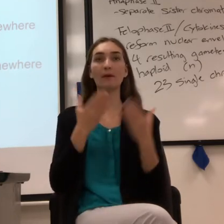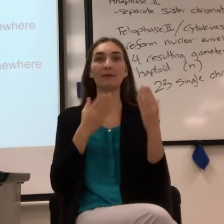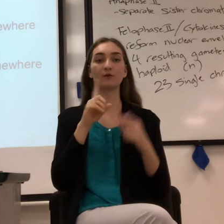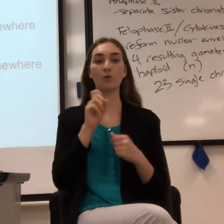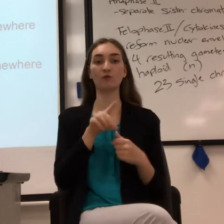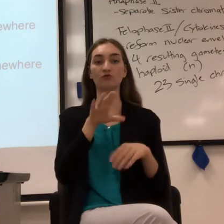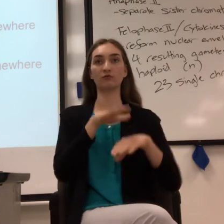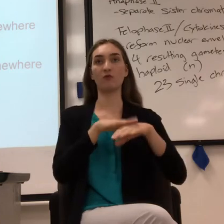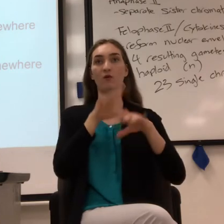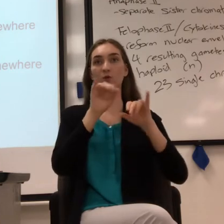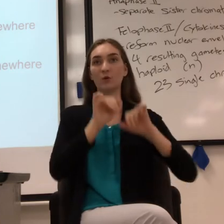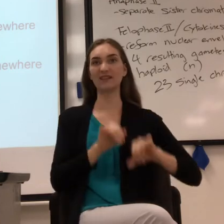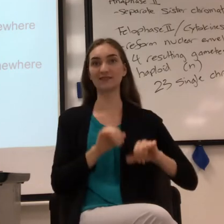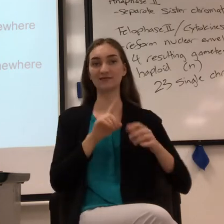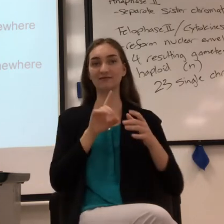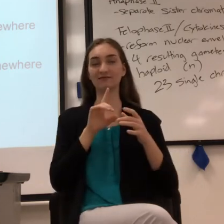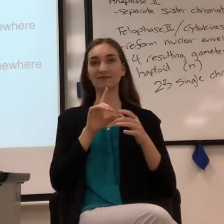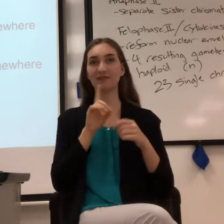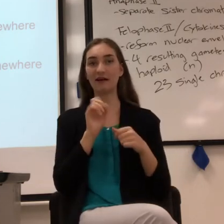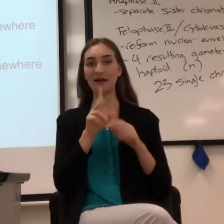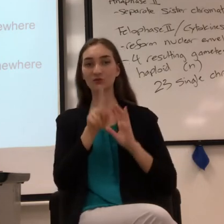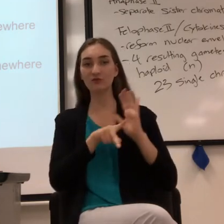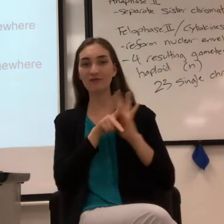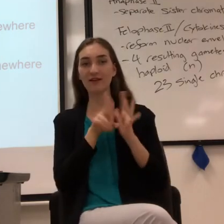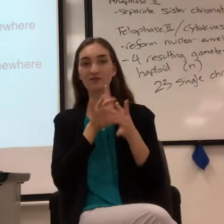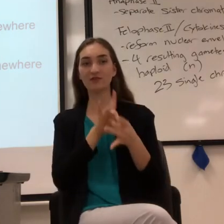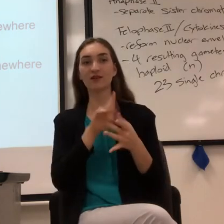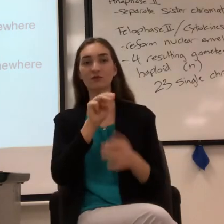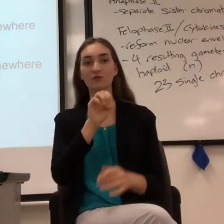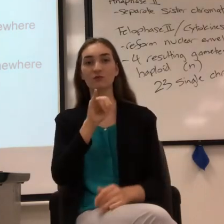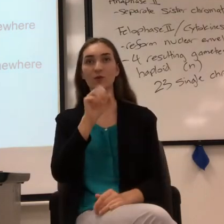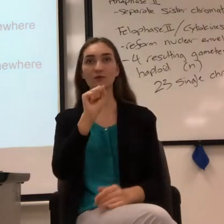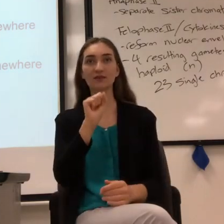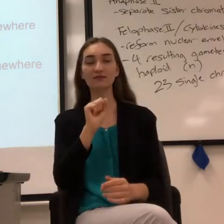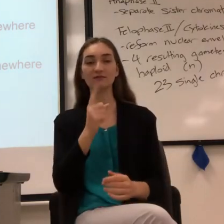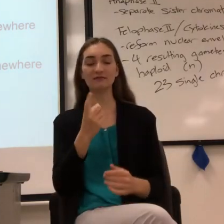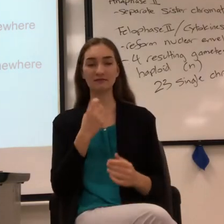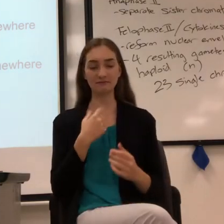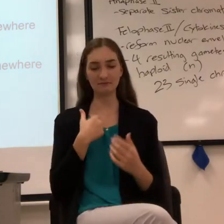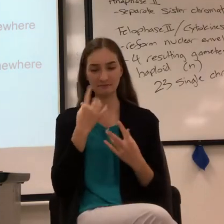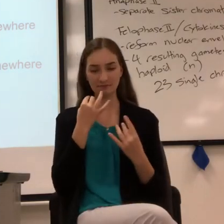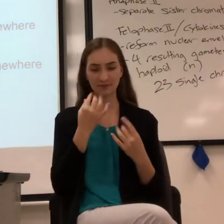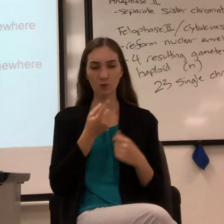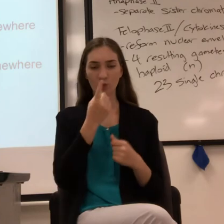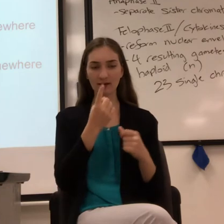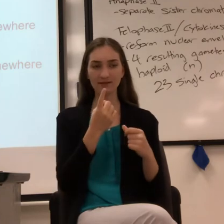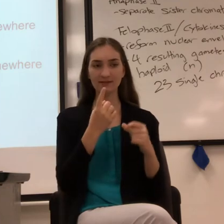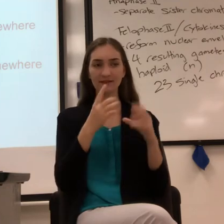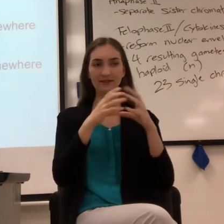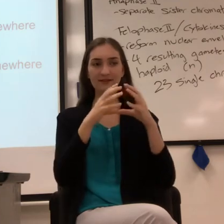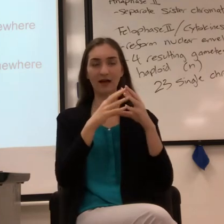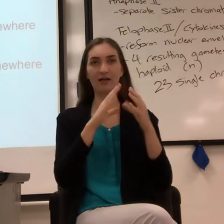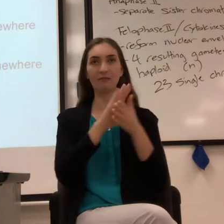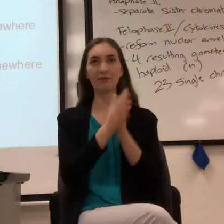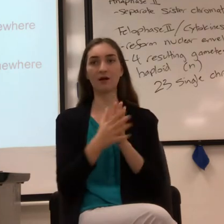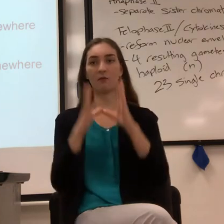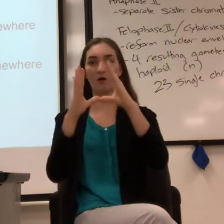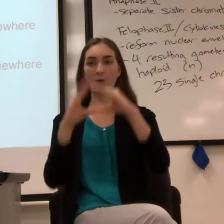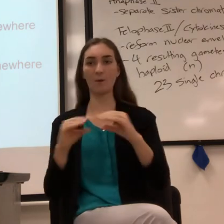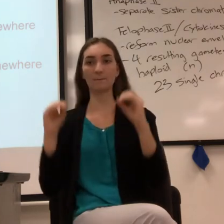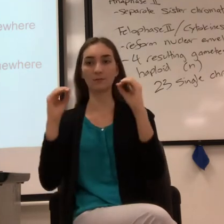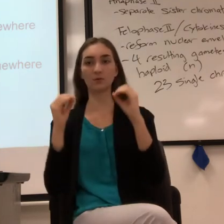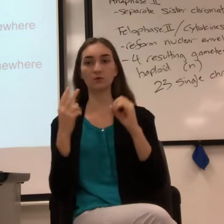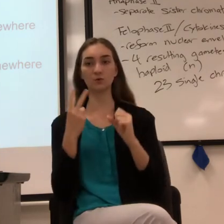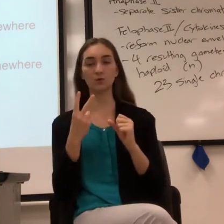phase of meiosis, ask yourself this: do you see one cell becoming two? Usually that means I'm quizzing you something on meiosis